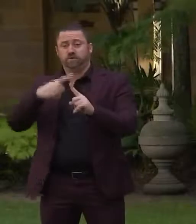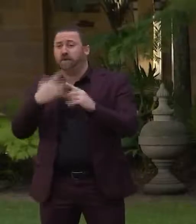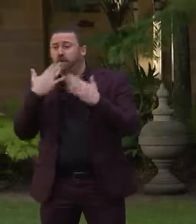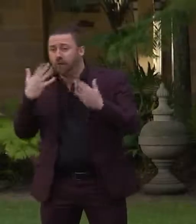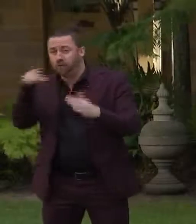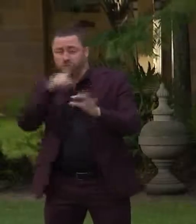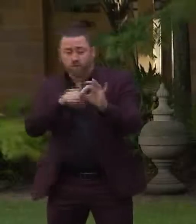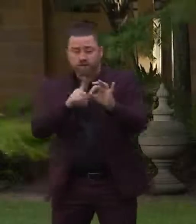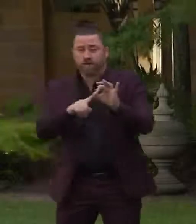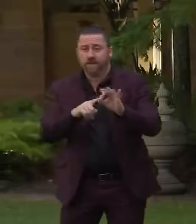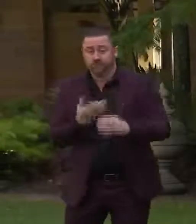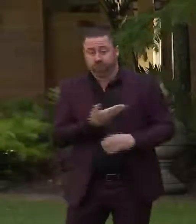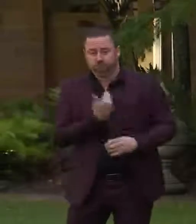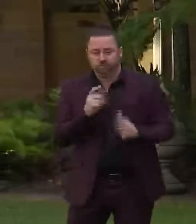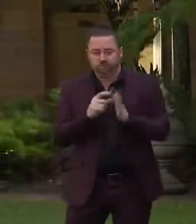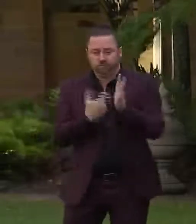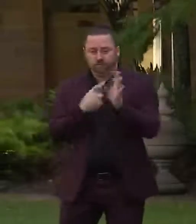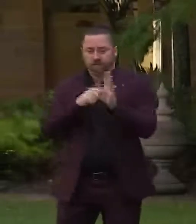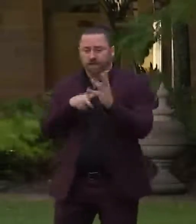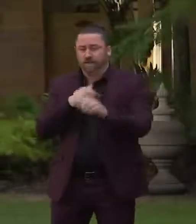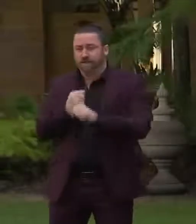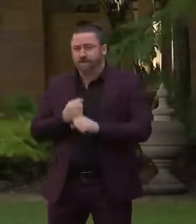to Dr. Young.